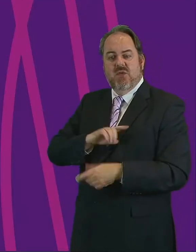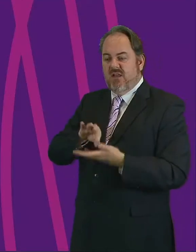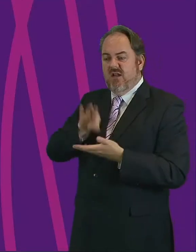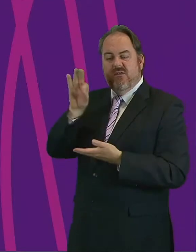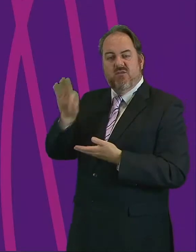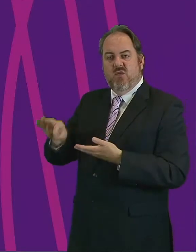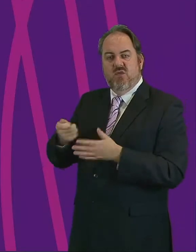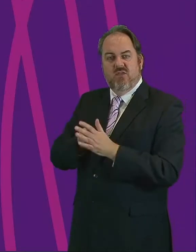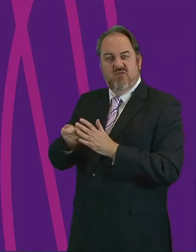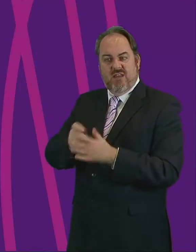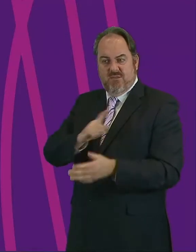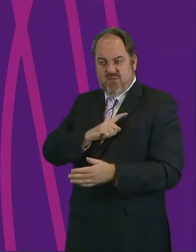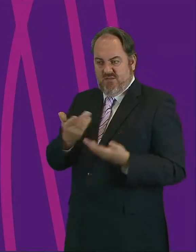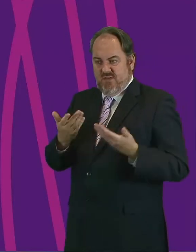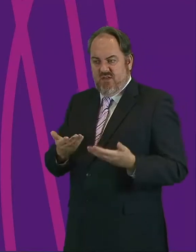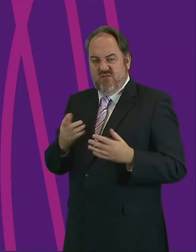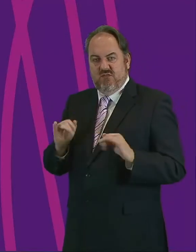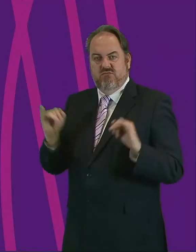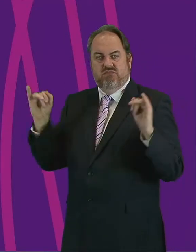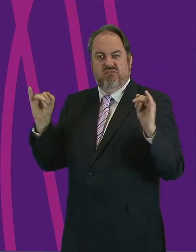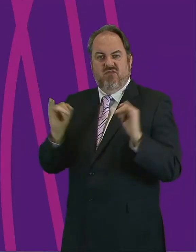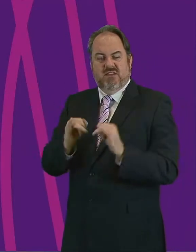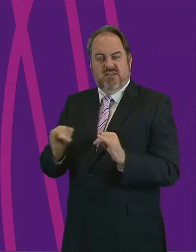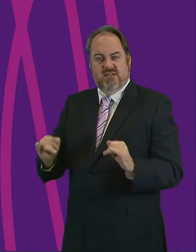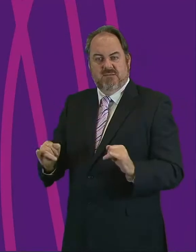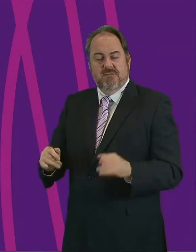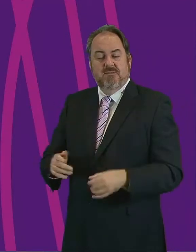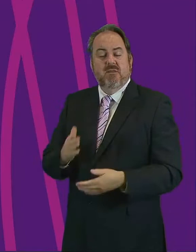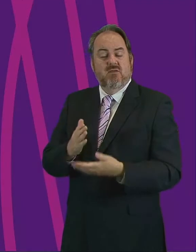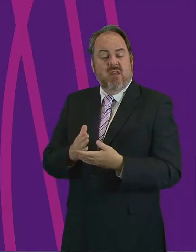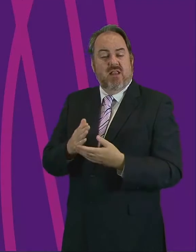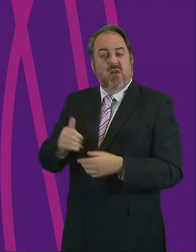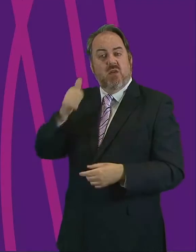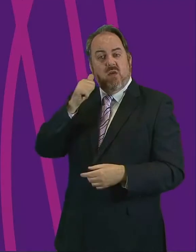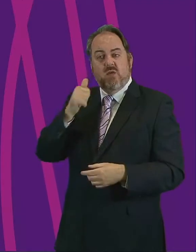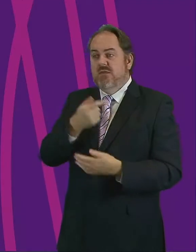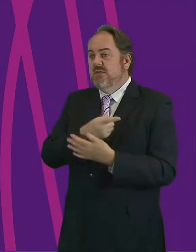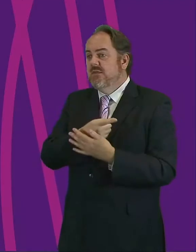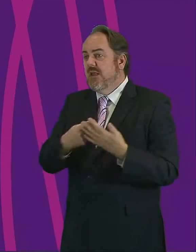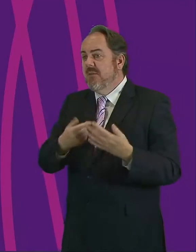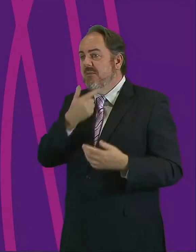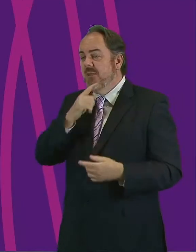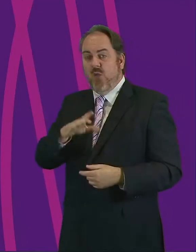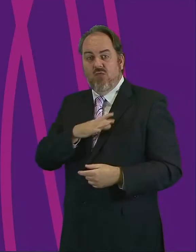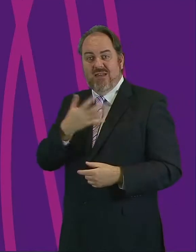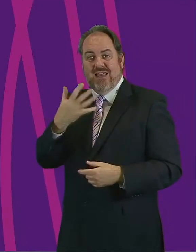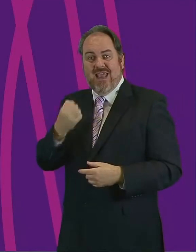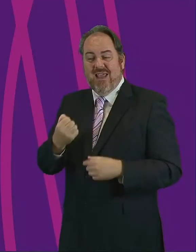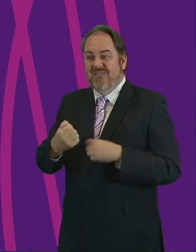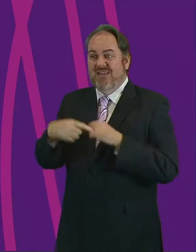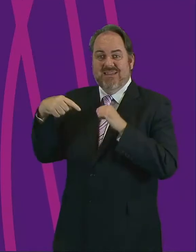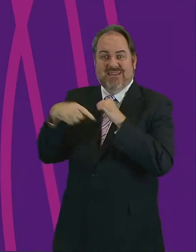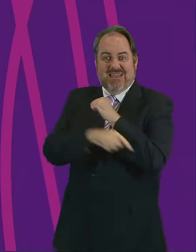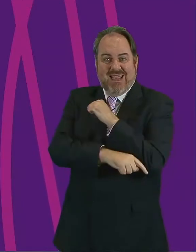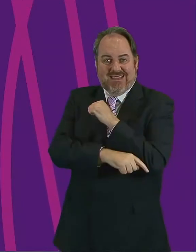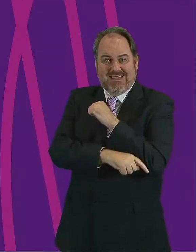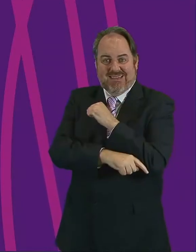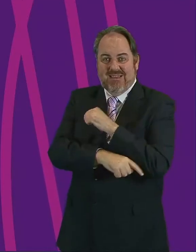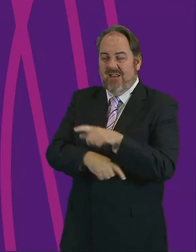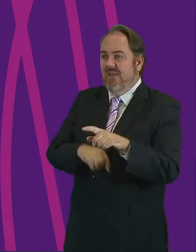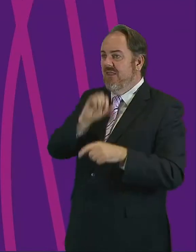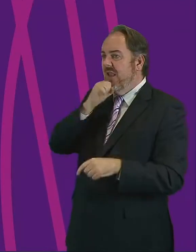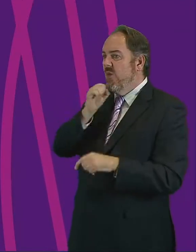fiscal pathways was around the national debt plan, and recognising that those who are already in debt are most likely to go after